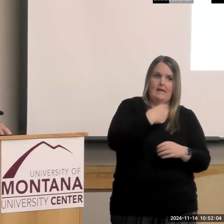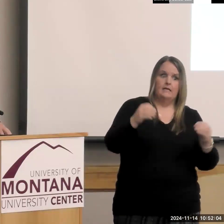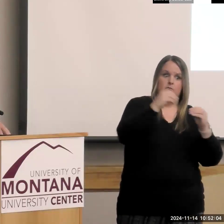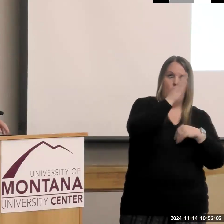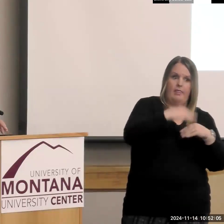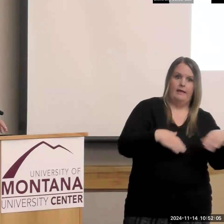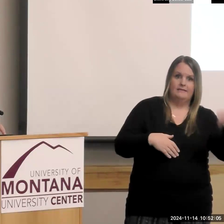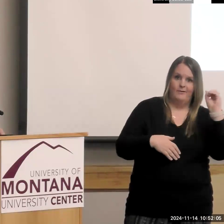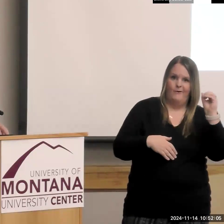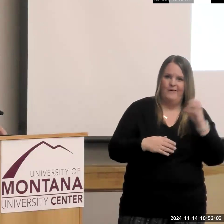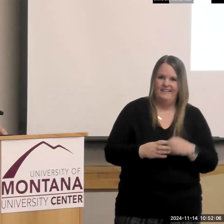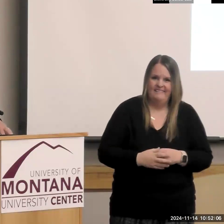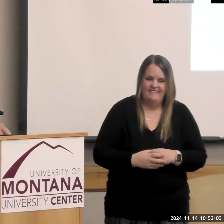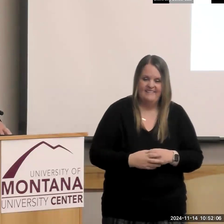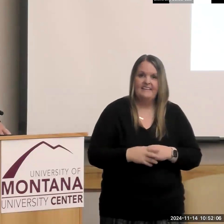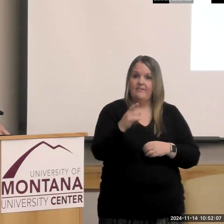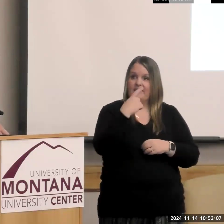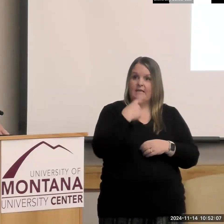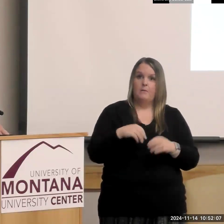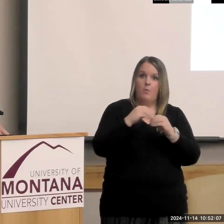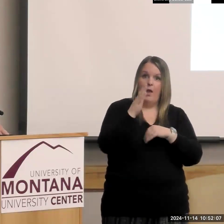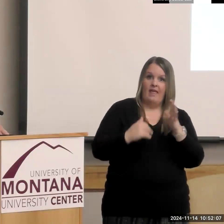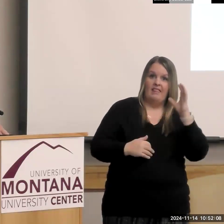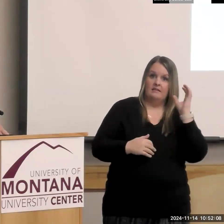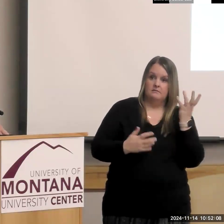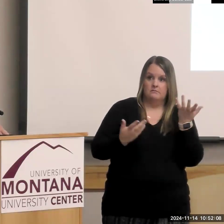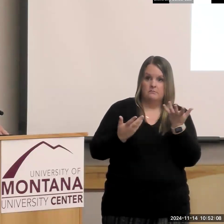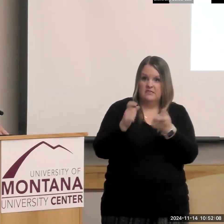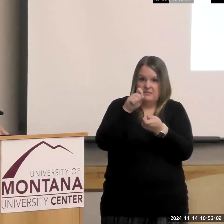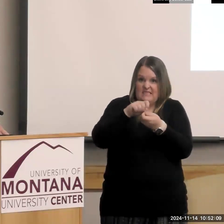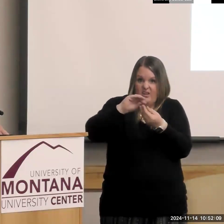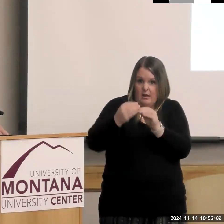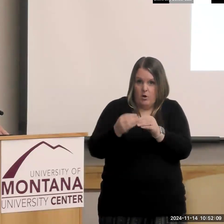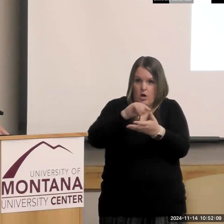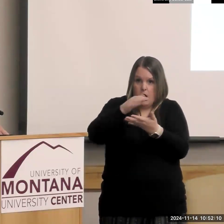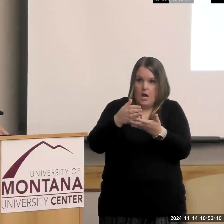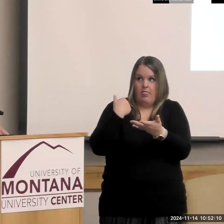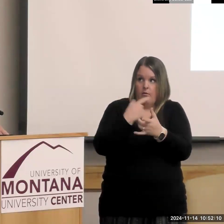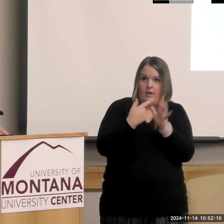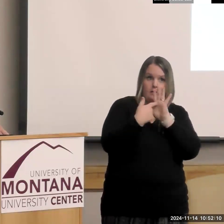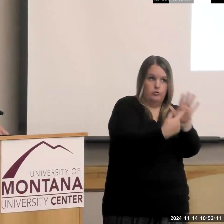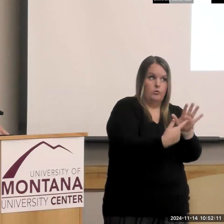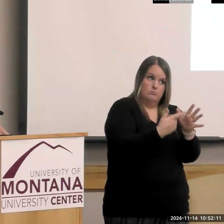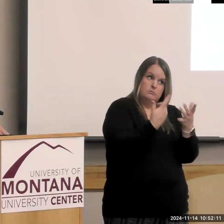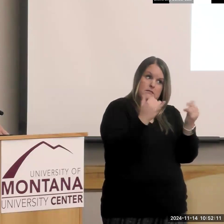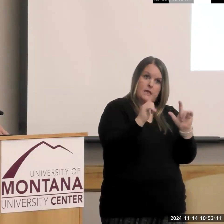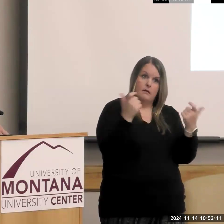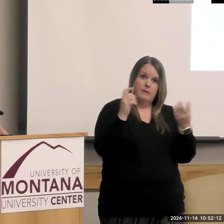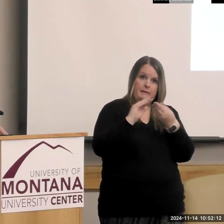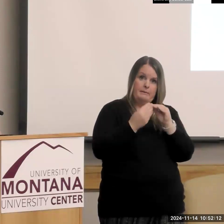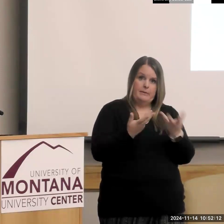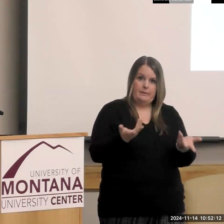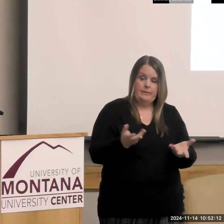right? If we can say it's more than this number, then we can still make our case because it's still a pretty good sized number, all